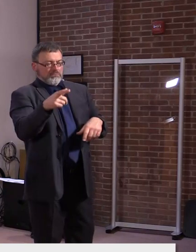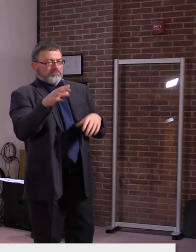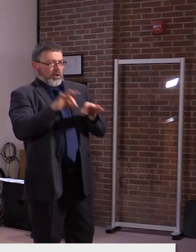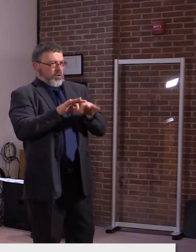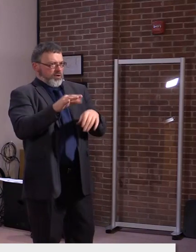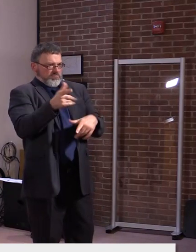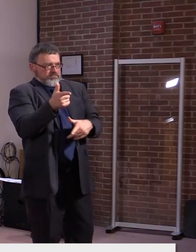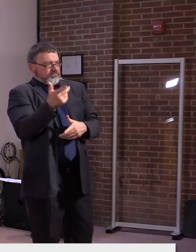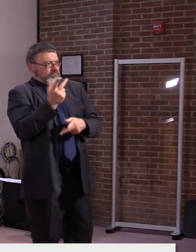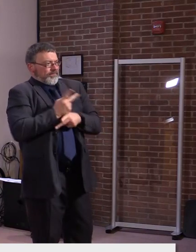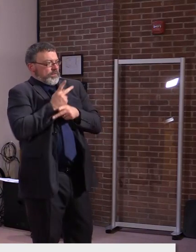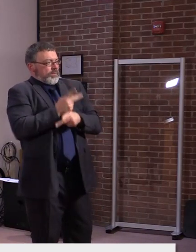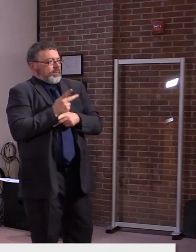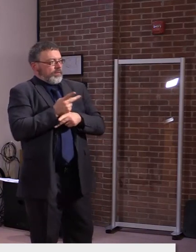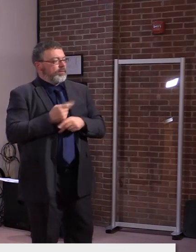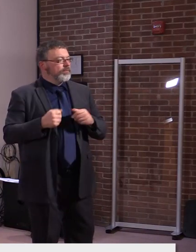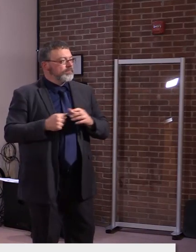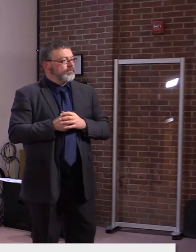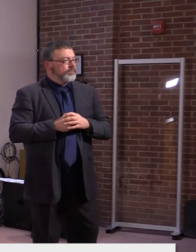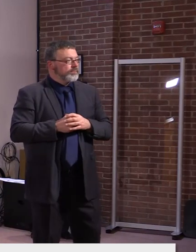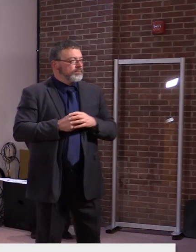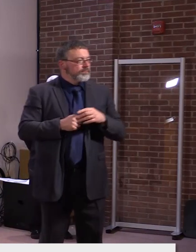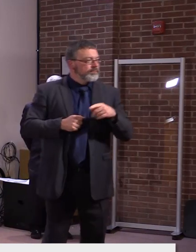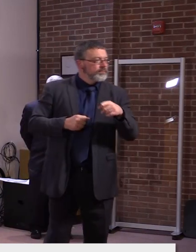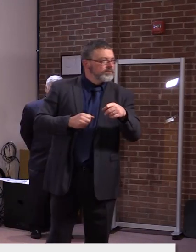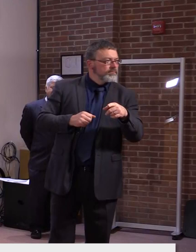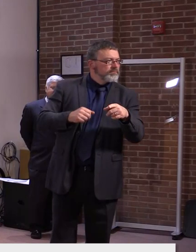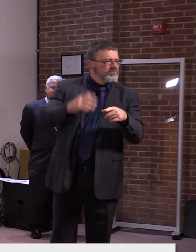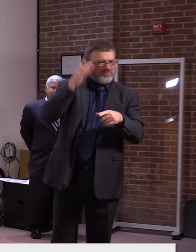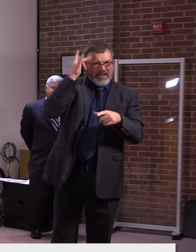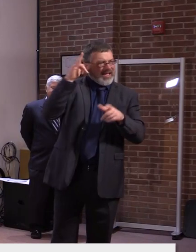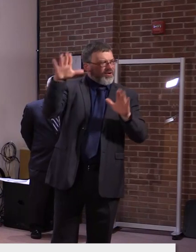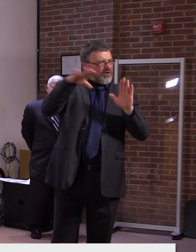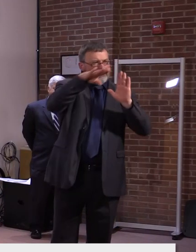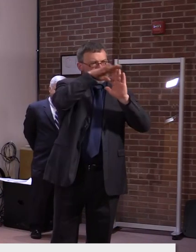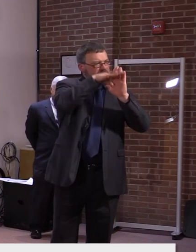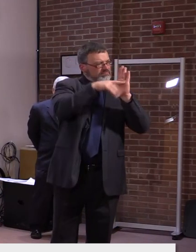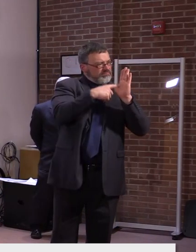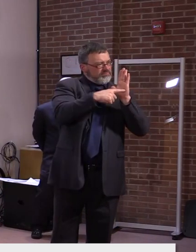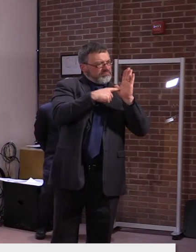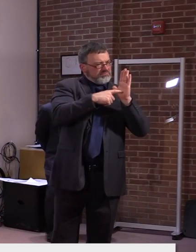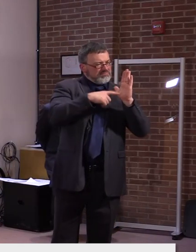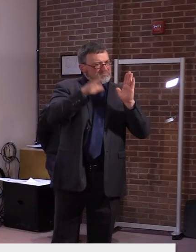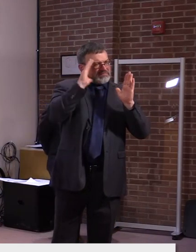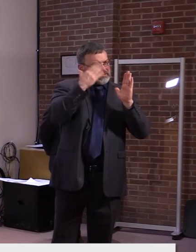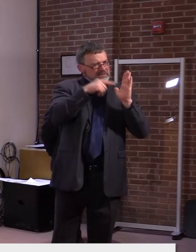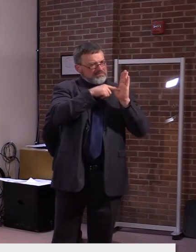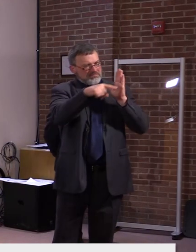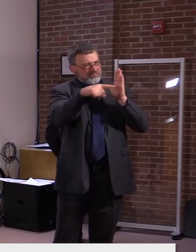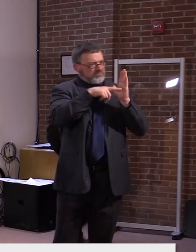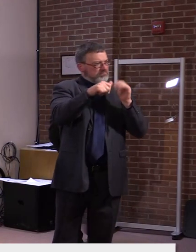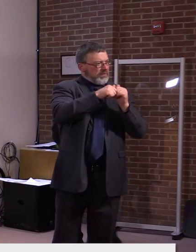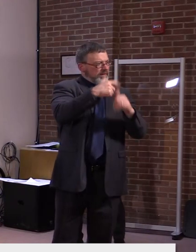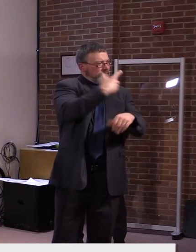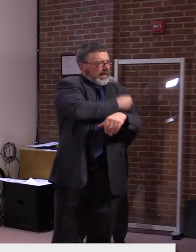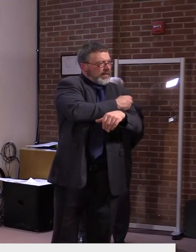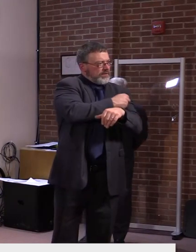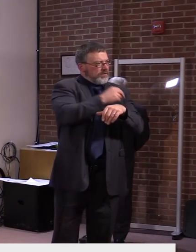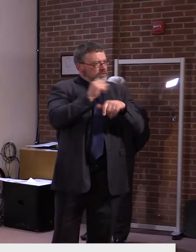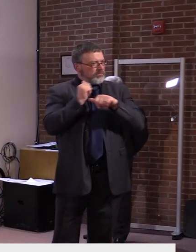Okay. You know, the guidance seems very similar to the rules for all